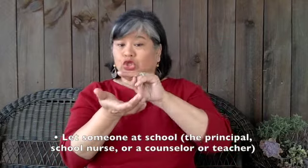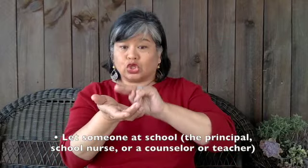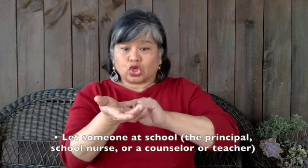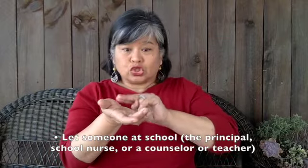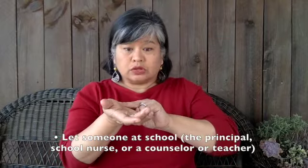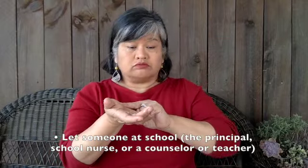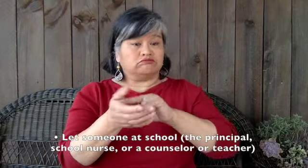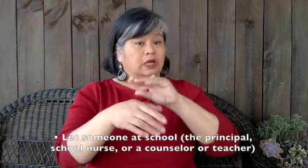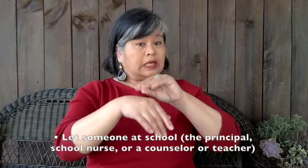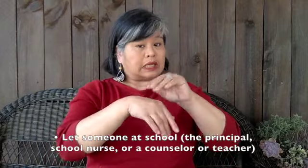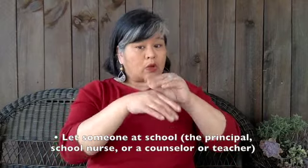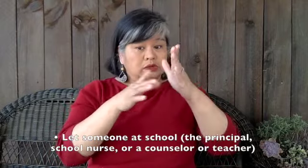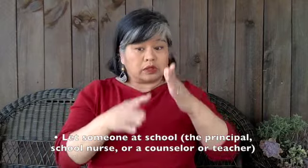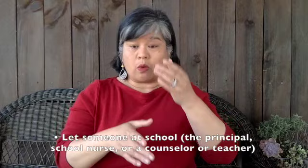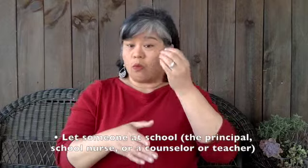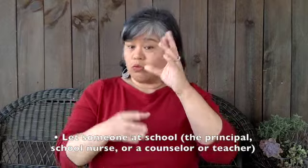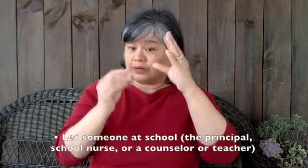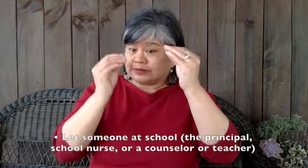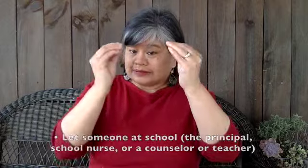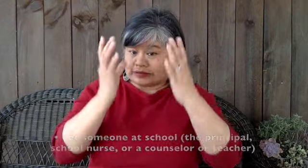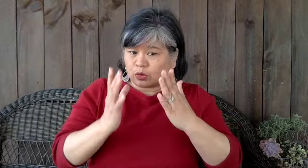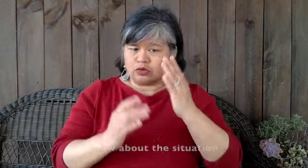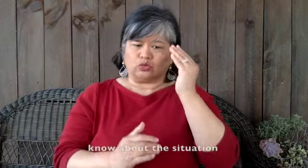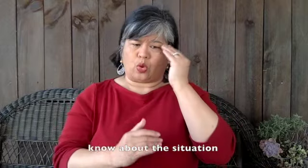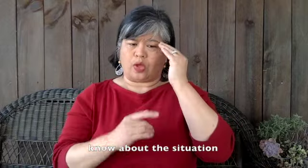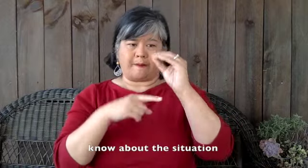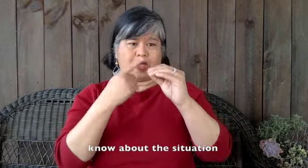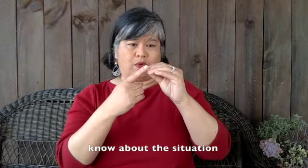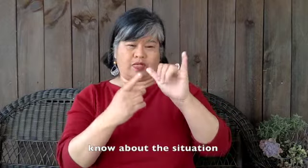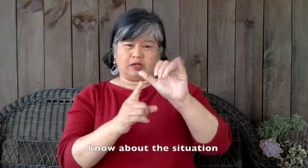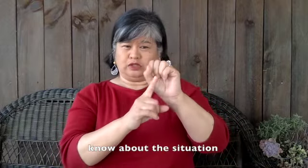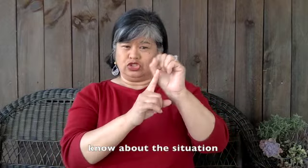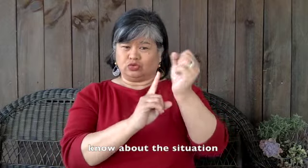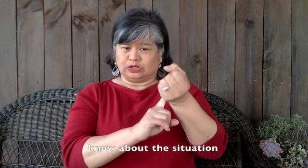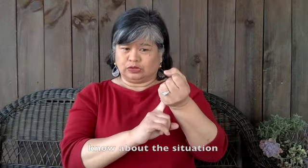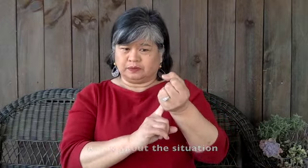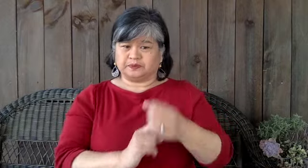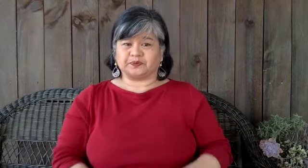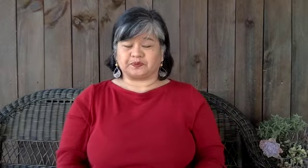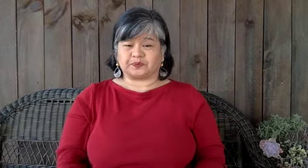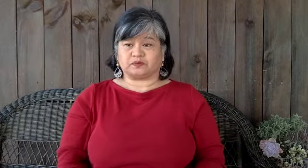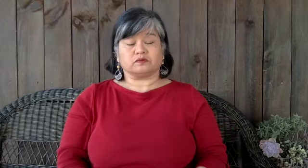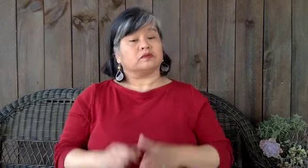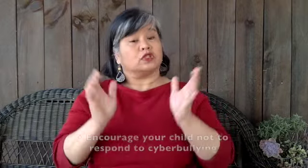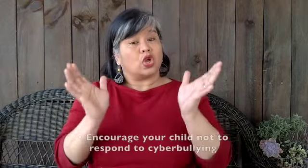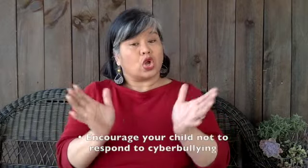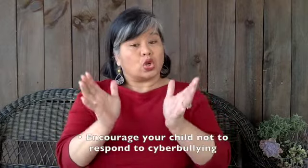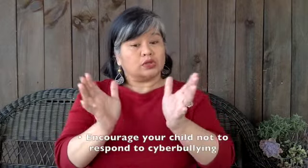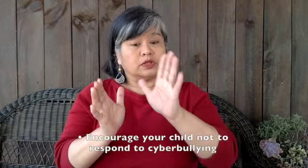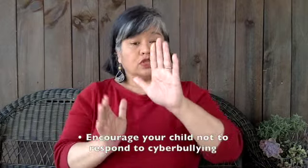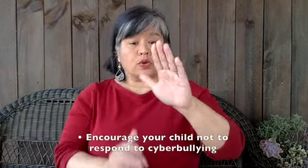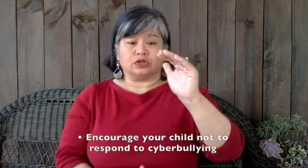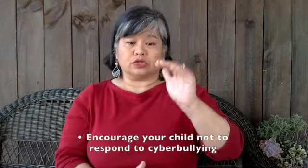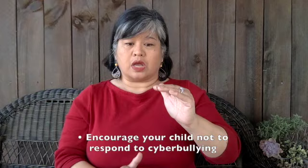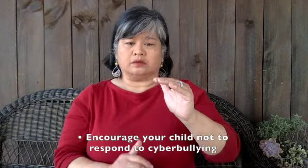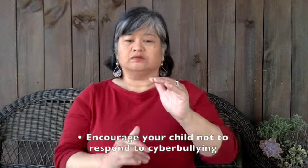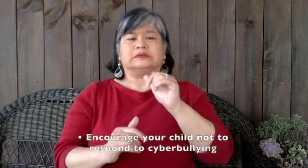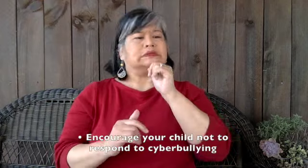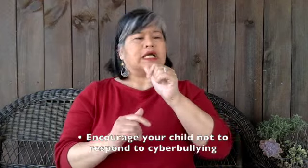counselor or teacher know about the situation encourage your child not